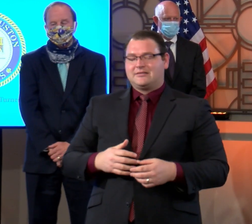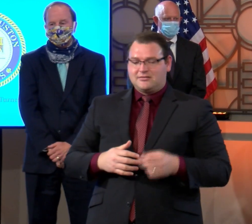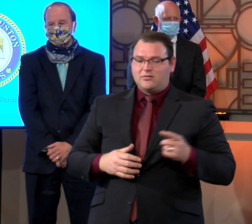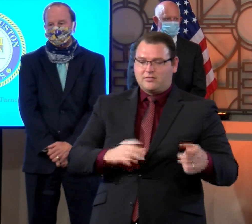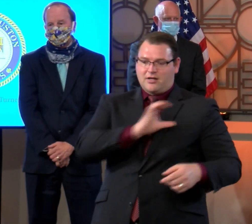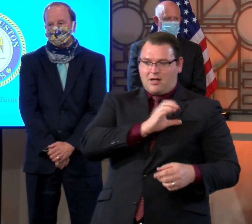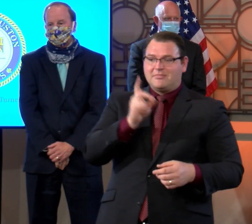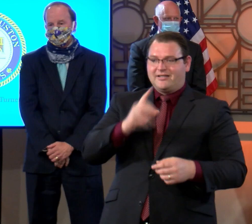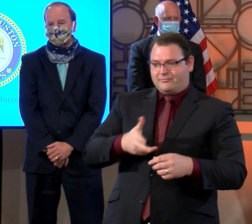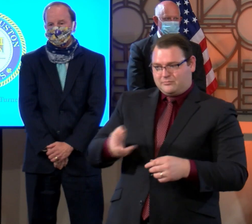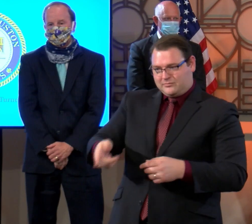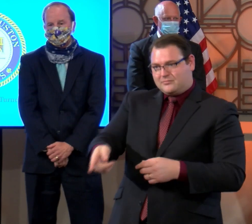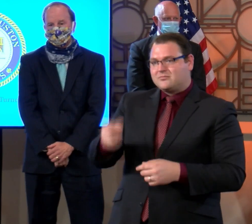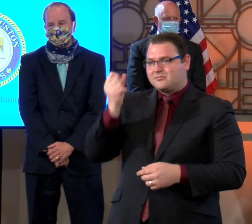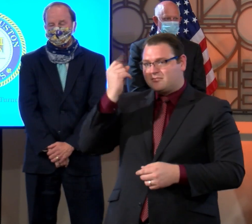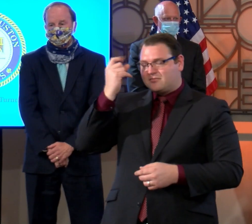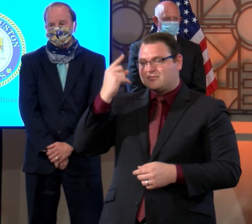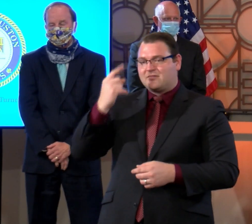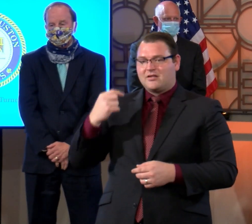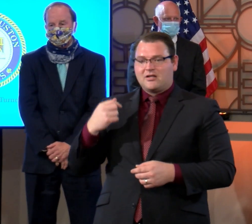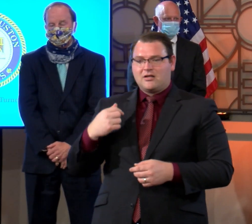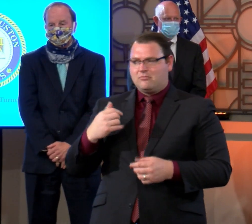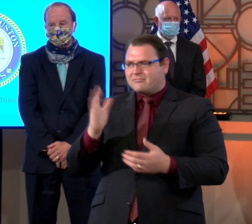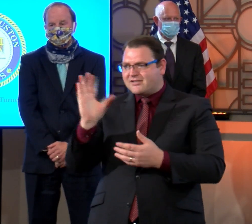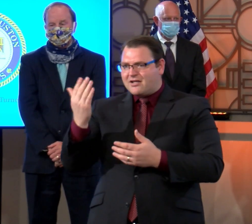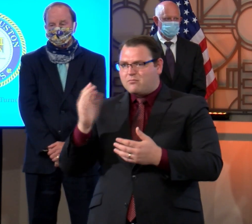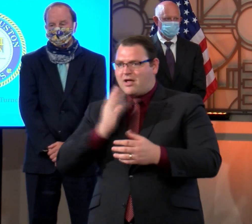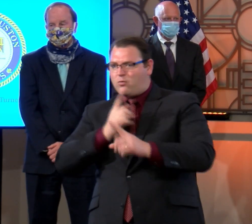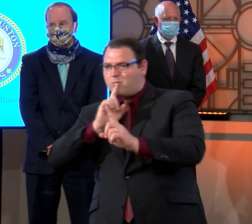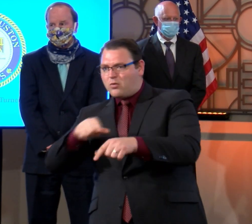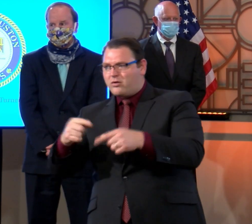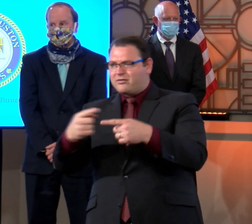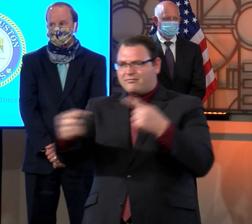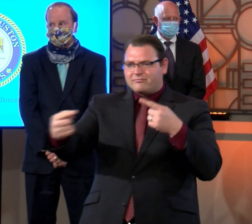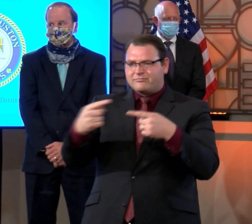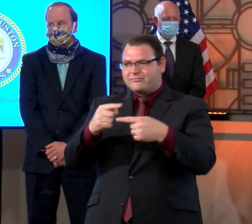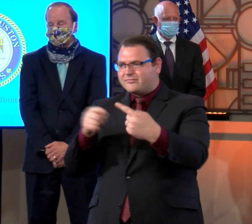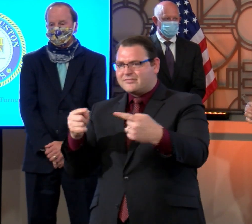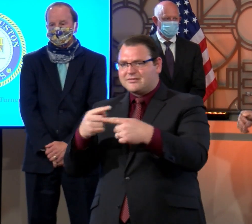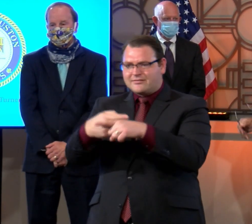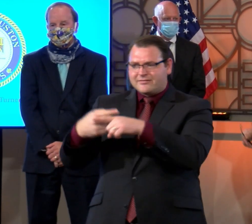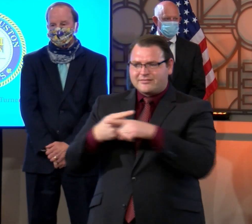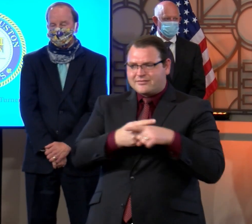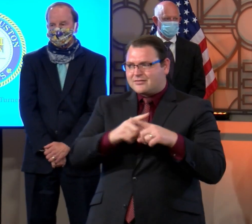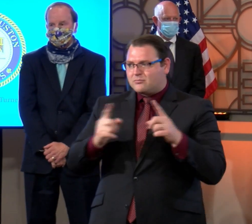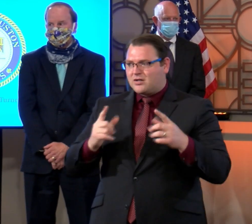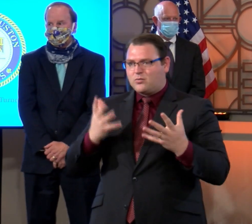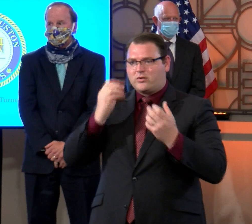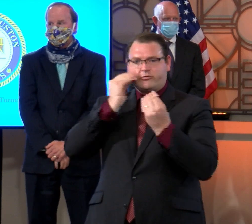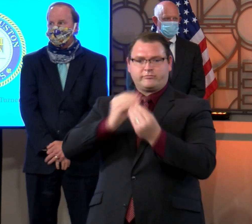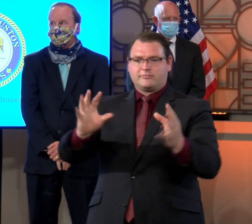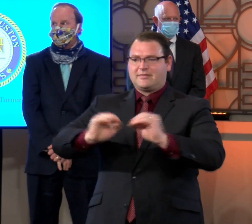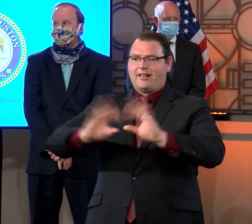had that update because we weren't sure if it was self-inflicted or if one of our patrol rifles hit him. And with that, Mayor, I'll turn it back to you. Thank you.